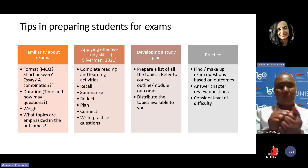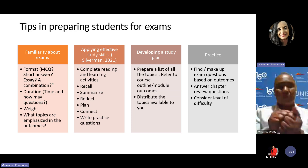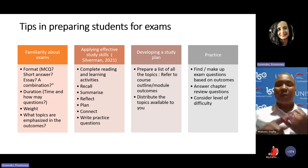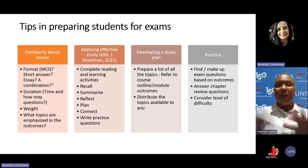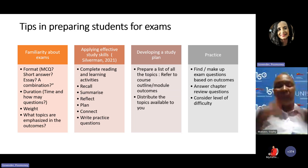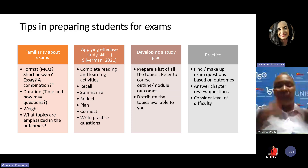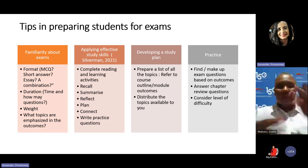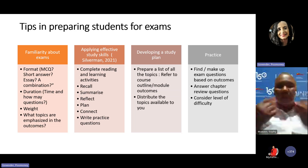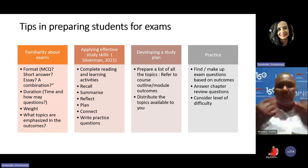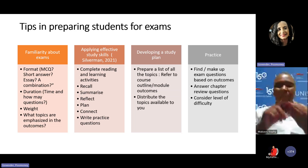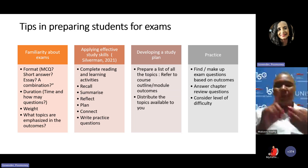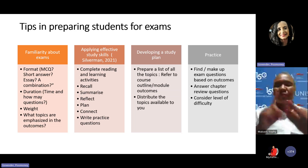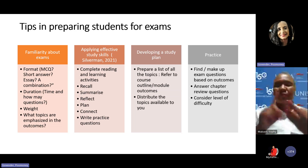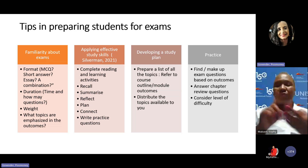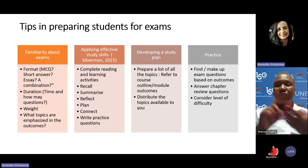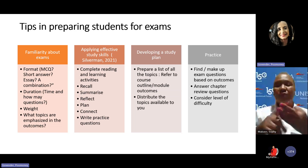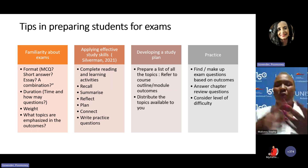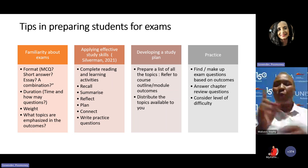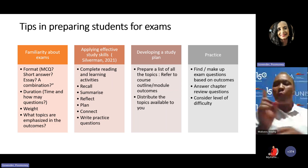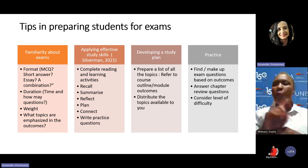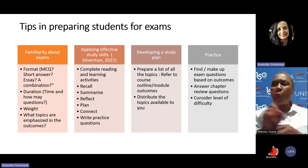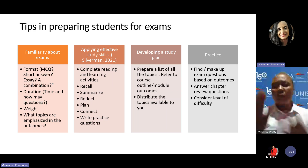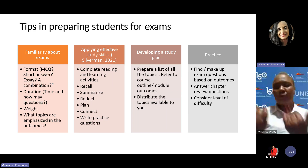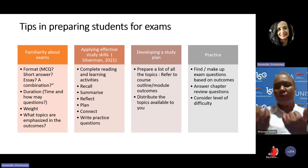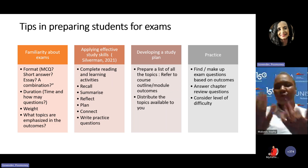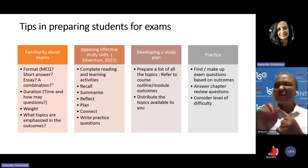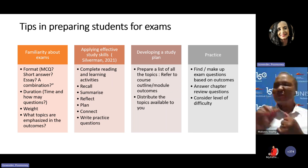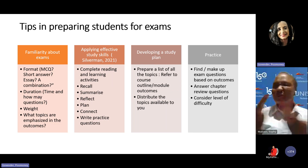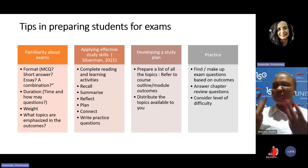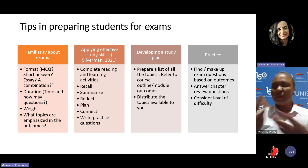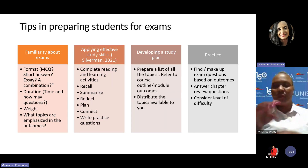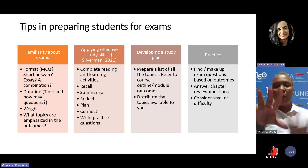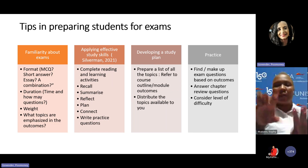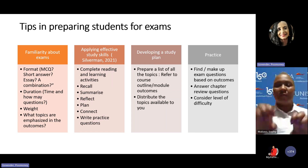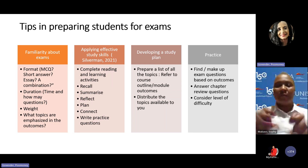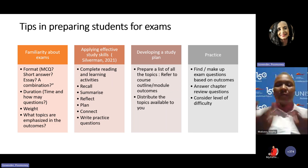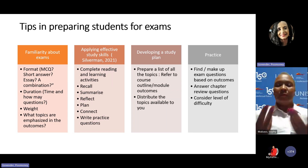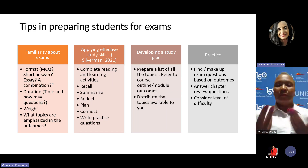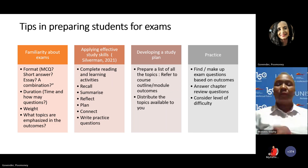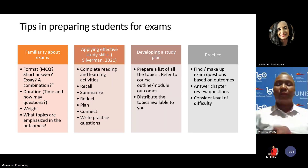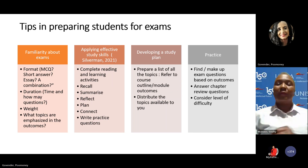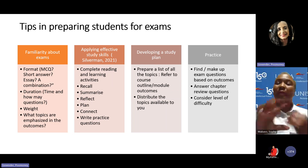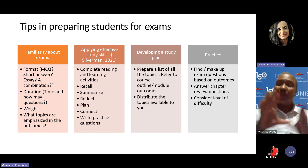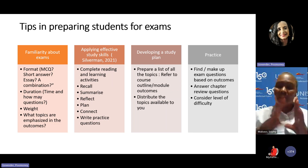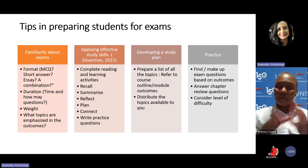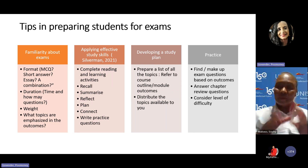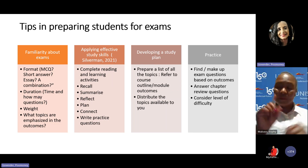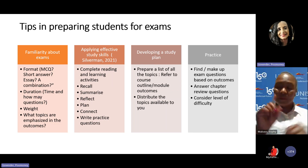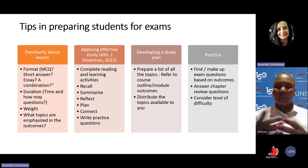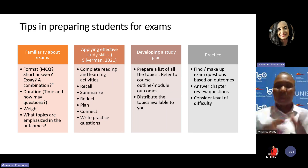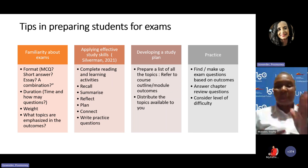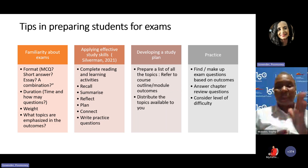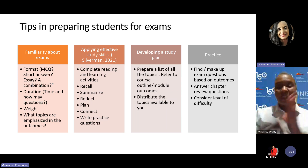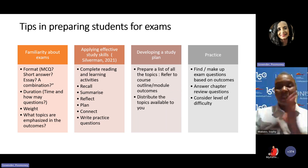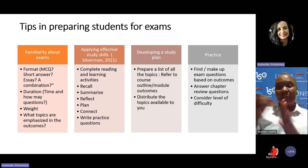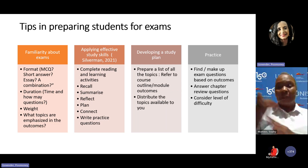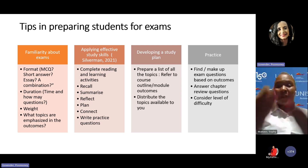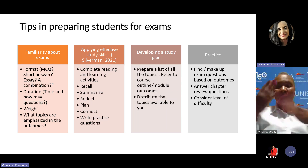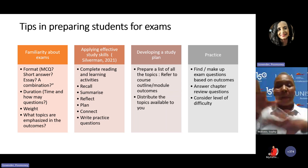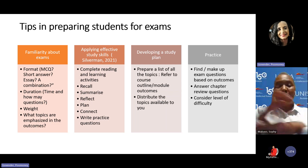would give you a good indication of what to expect in your exams. Then develop a study